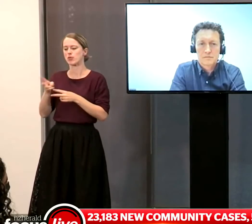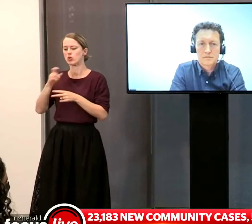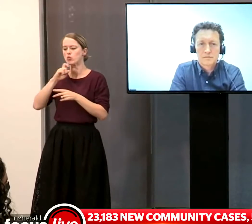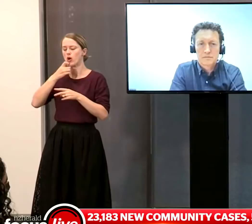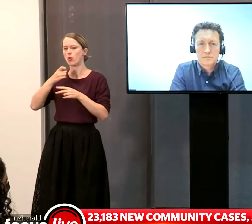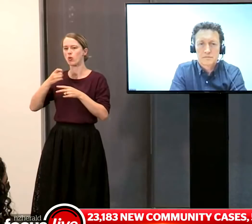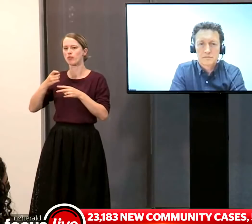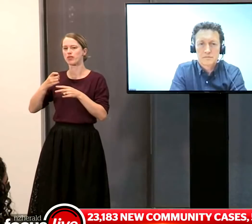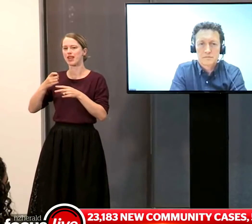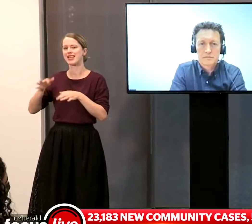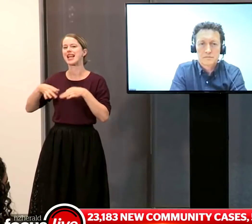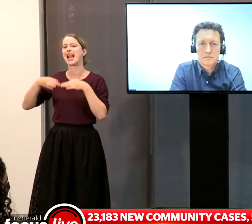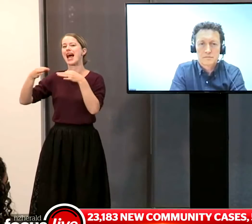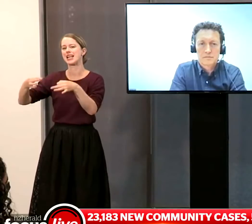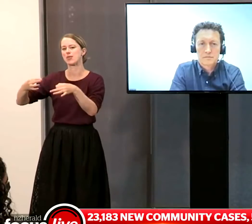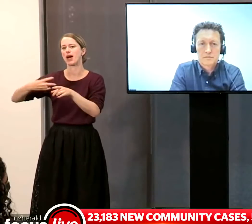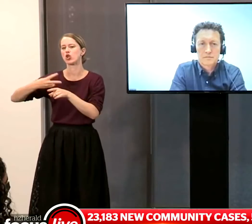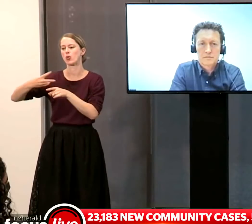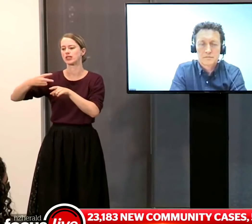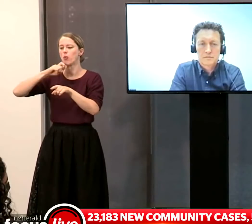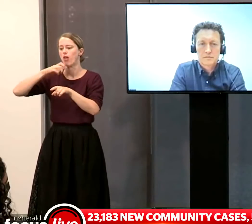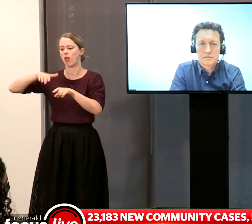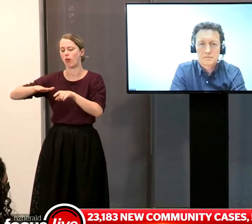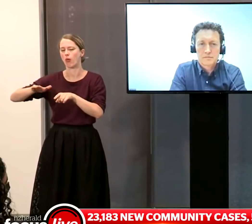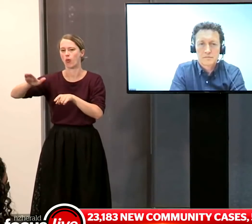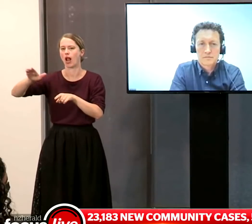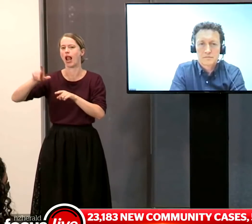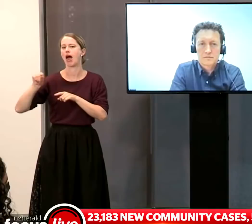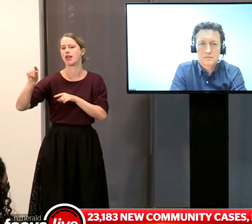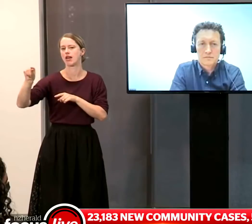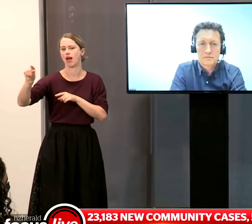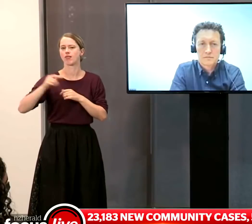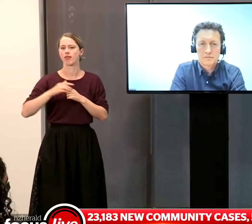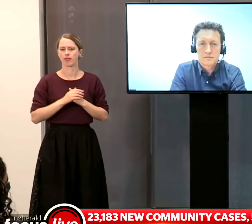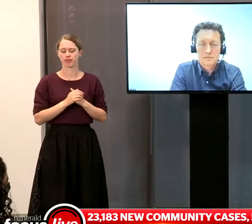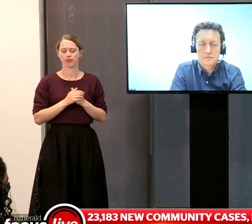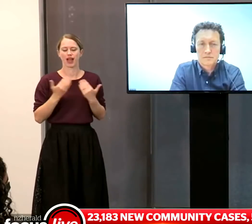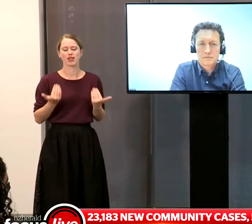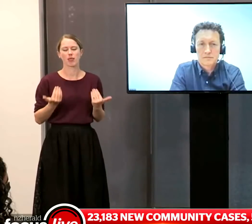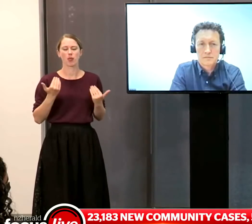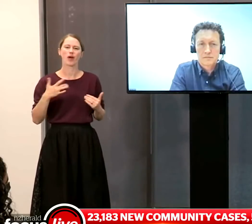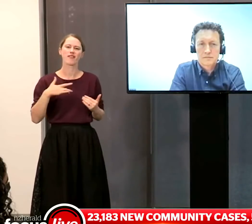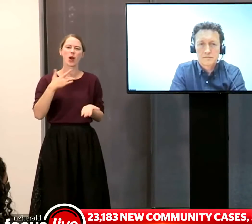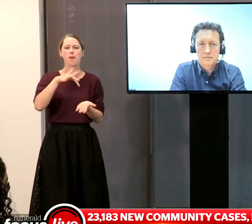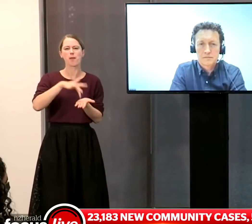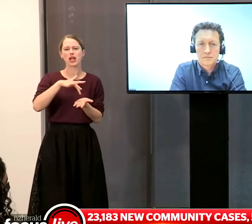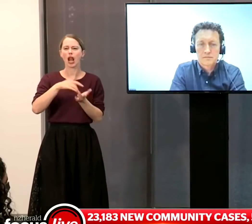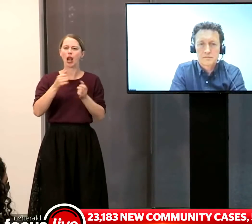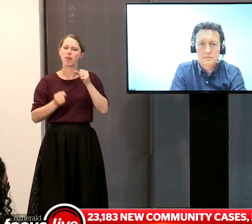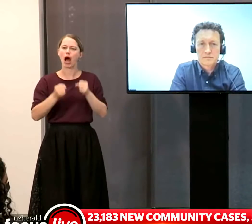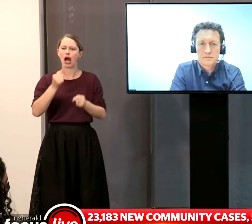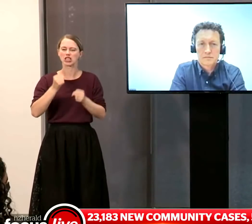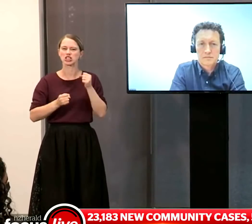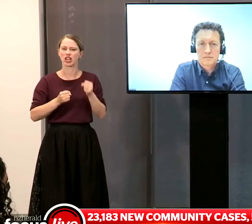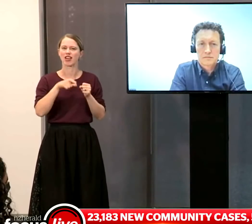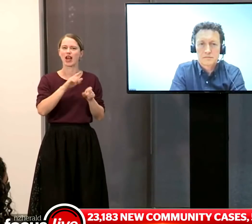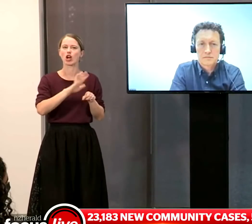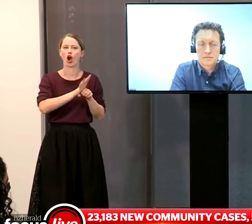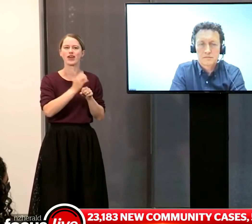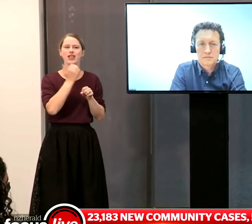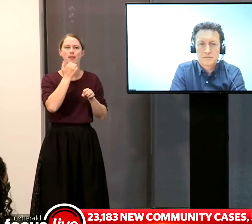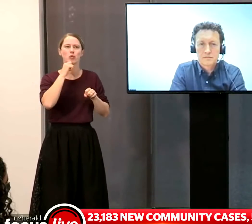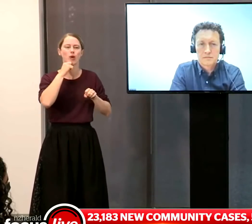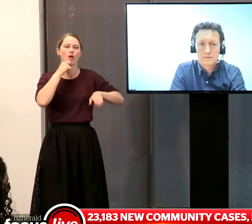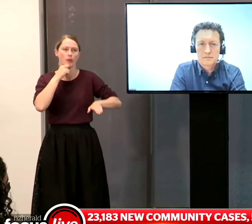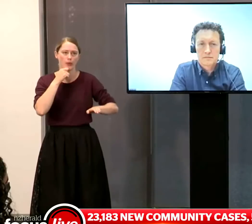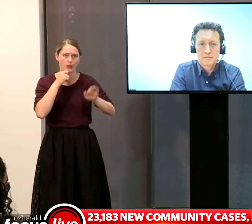peak about up to 2 weeks after that. So the modelling at the moment is suggesting middle of March for the peak in cases, and then